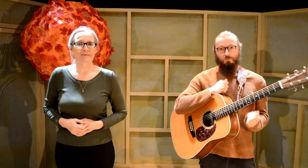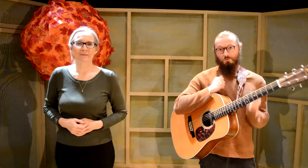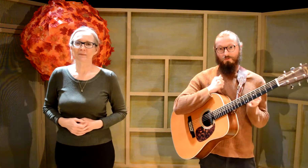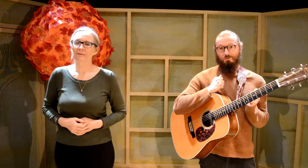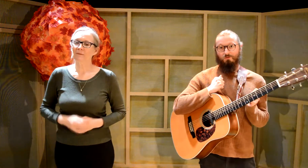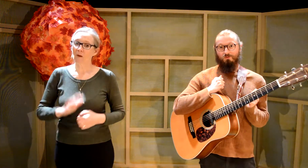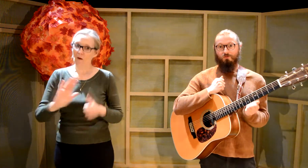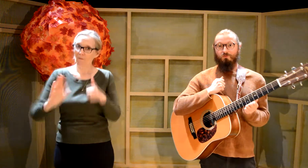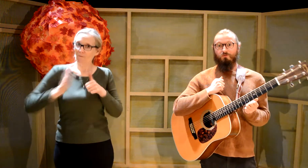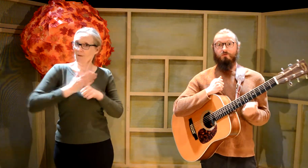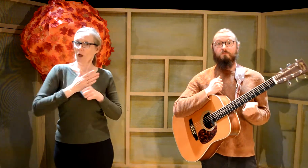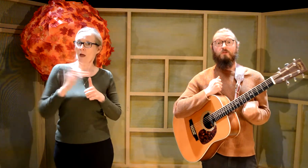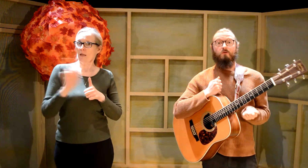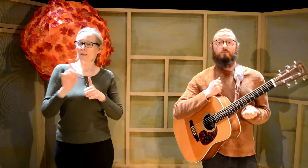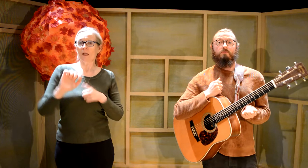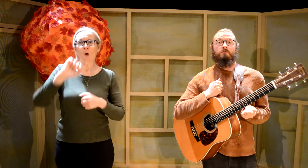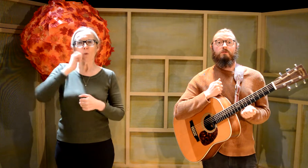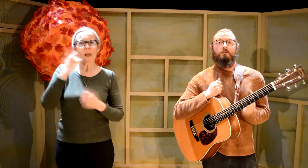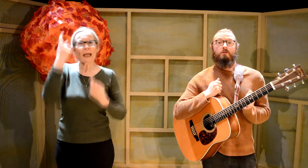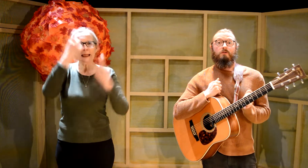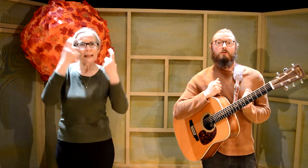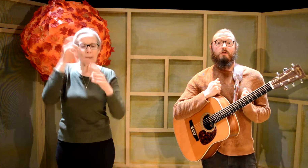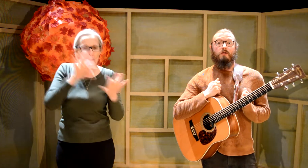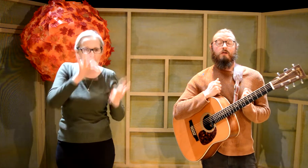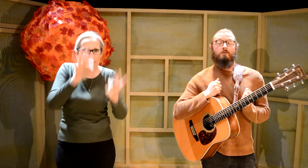to do is we're going to choose some notes